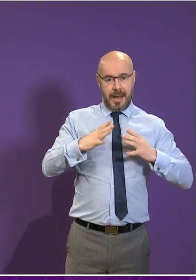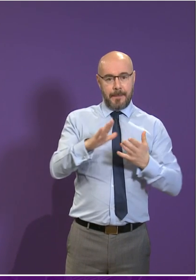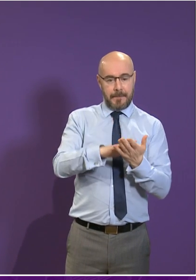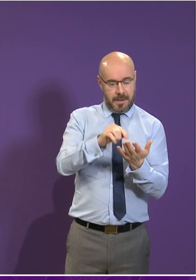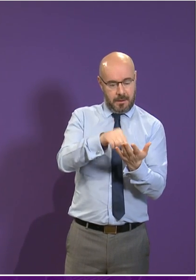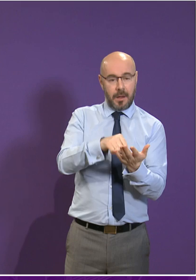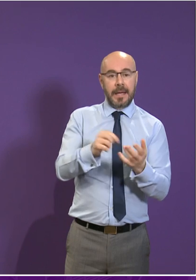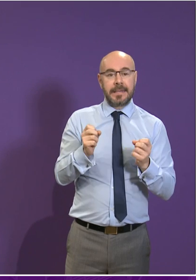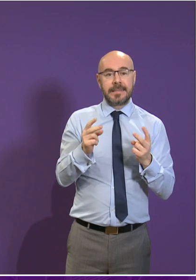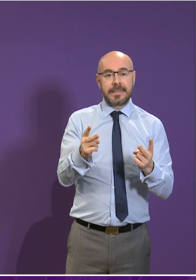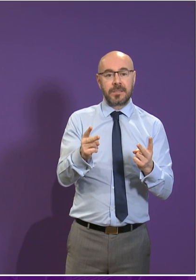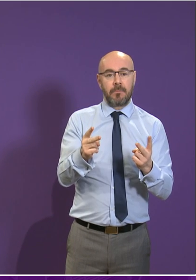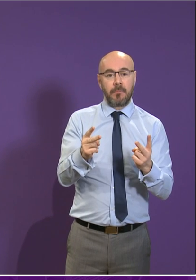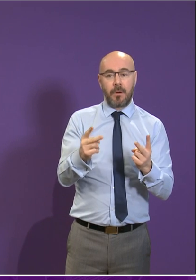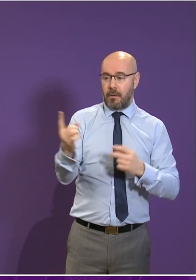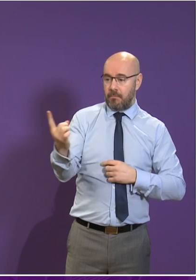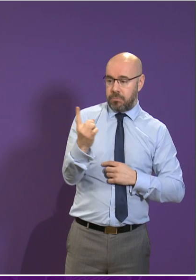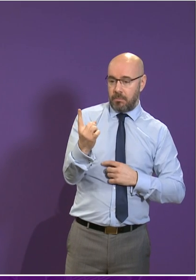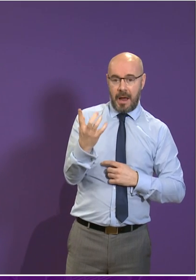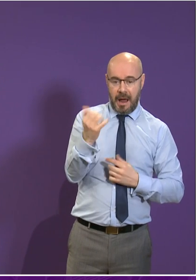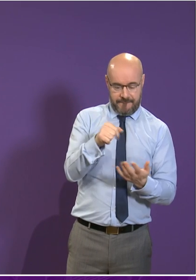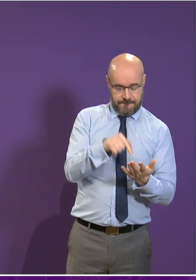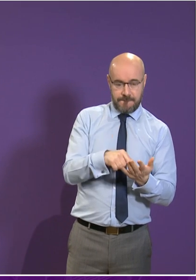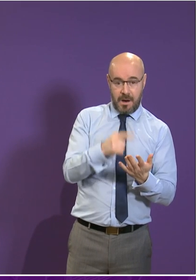that they can meet need, and that often that